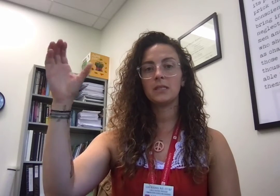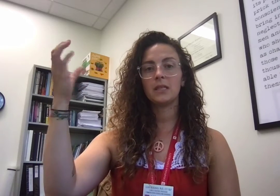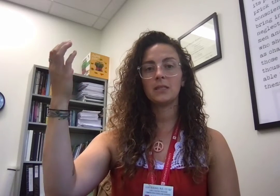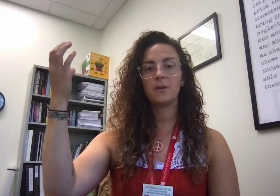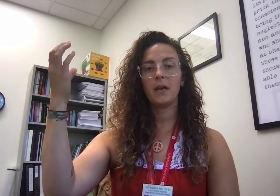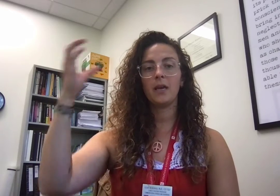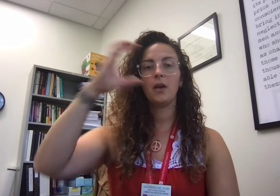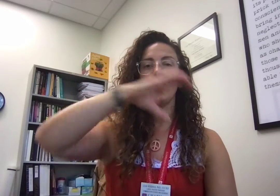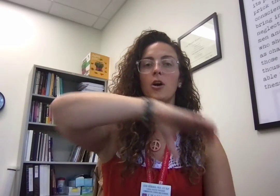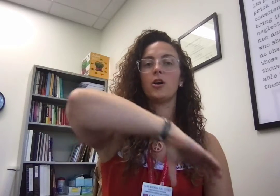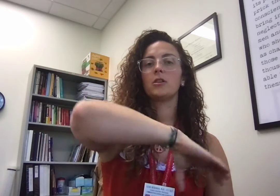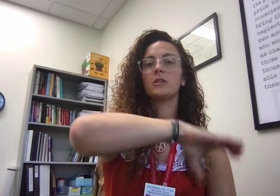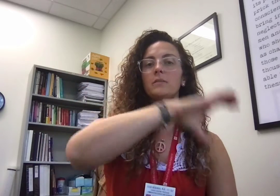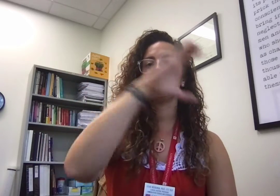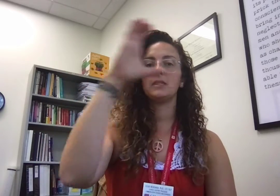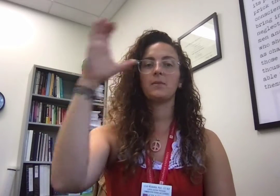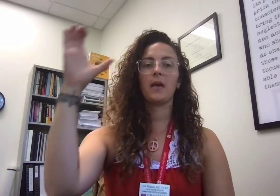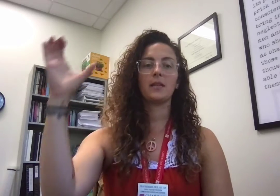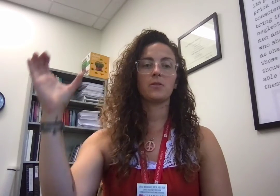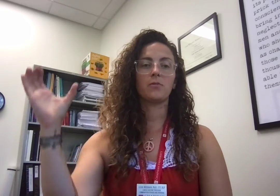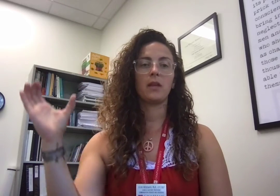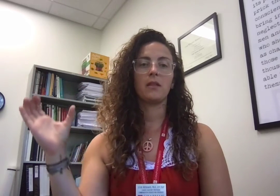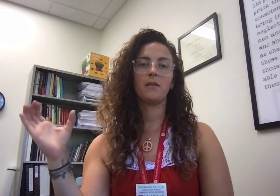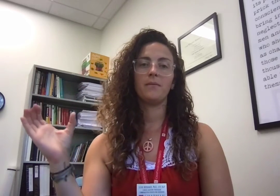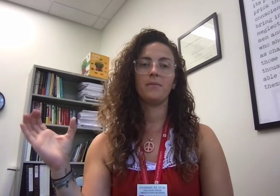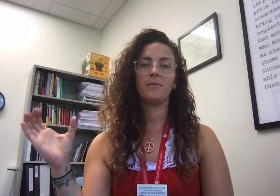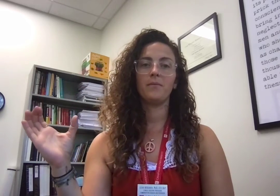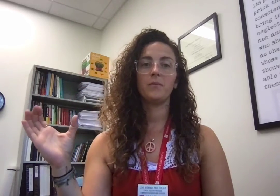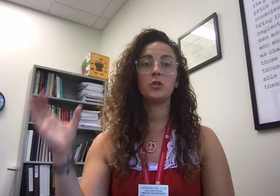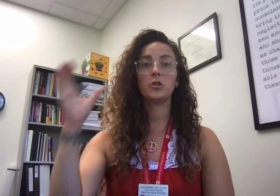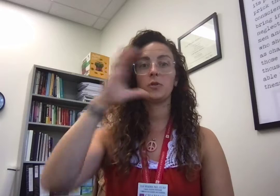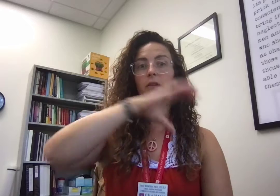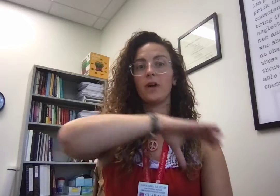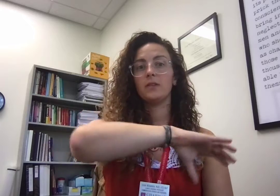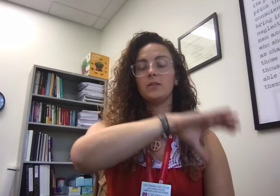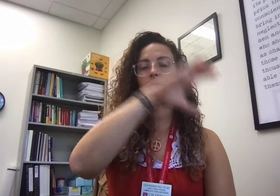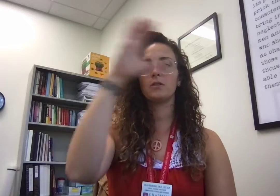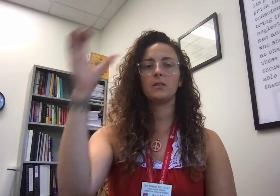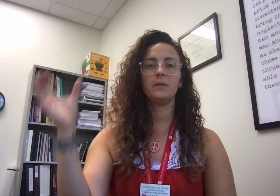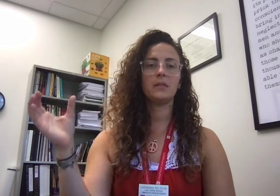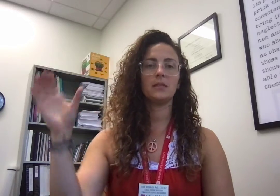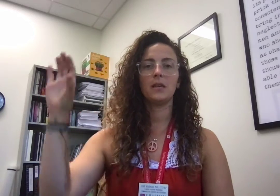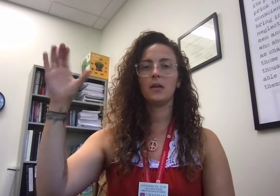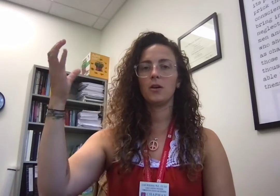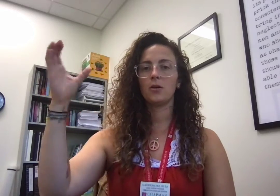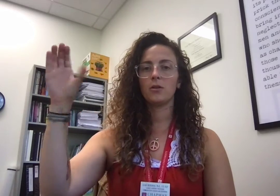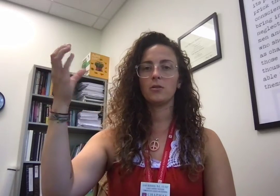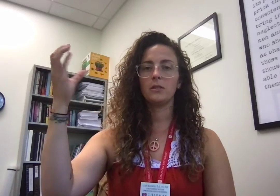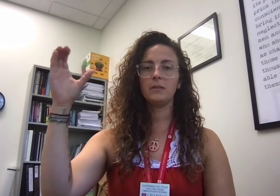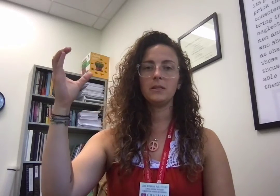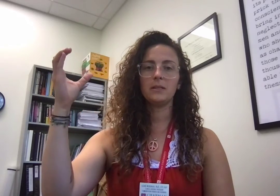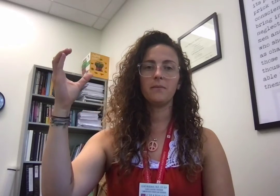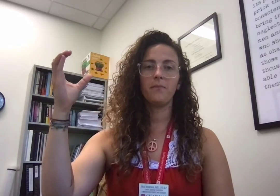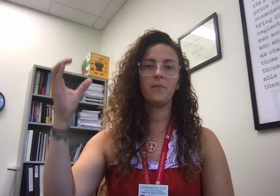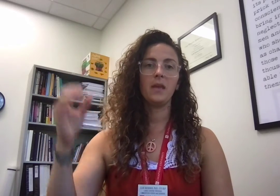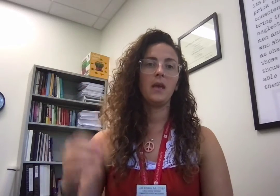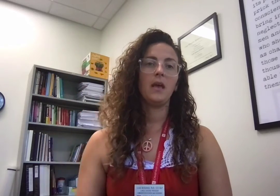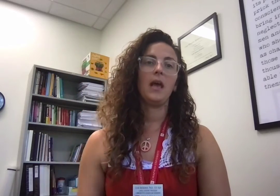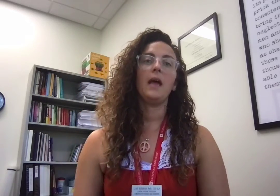this way or Christmas this way as a wreath, which is really fun. So Christmas or Christmas. And then